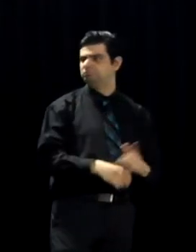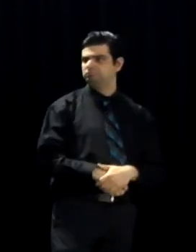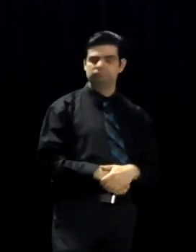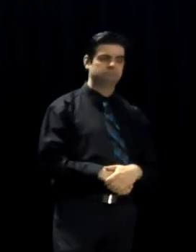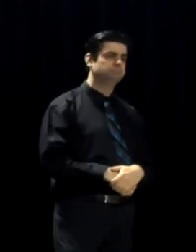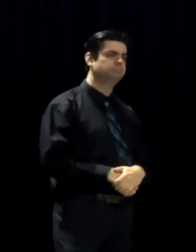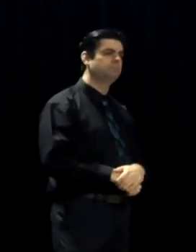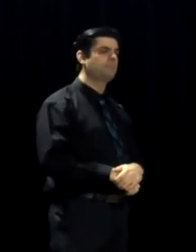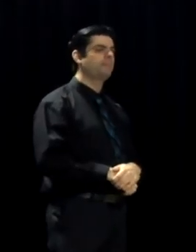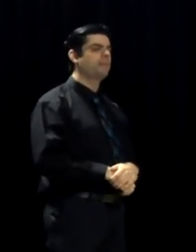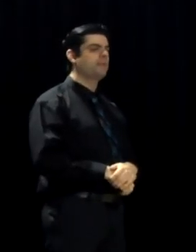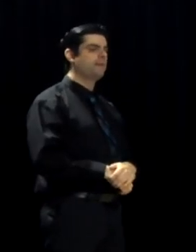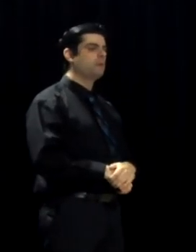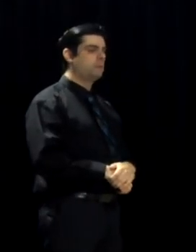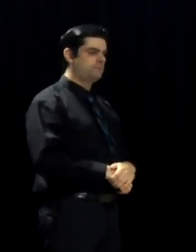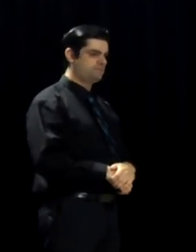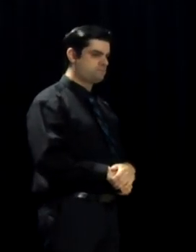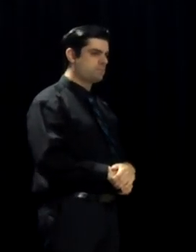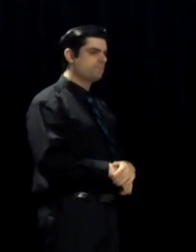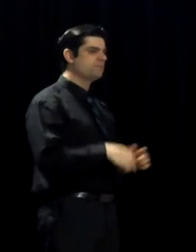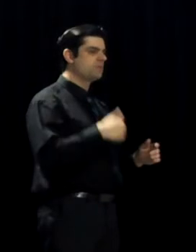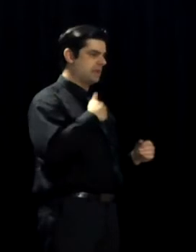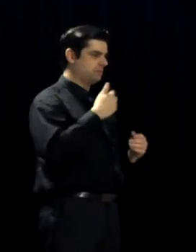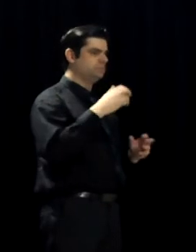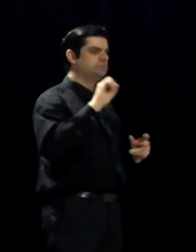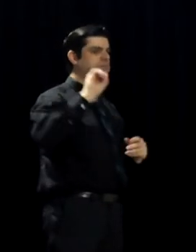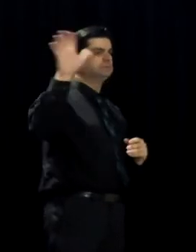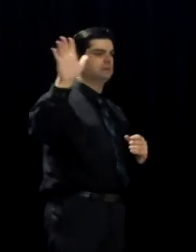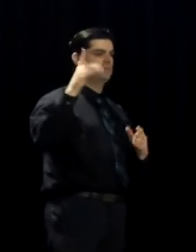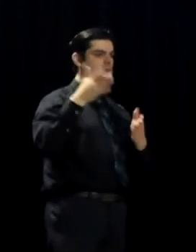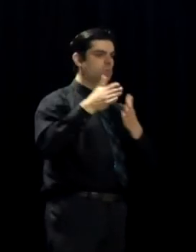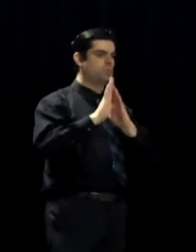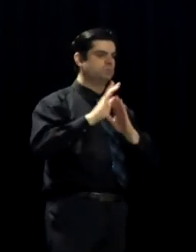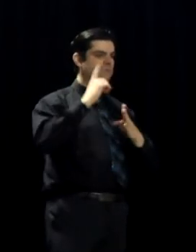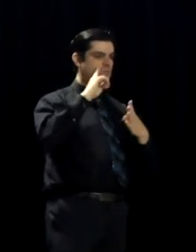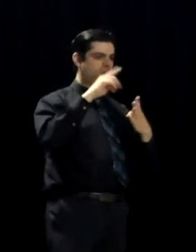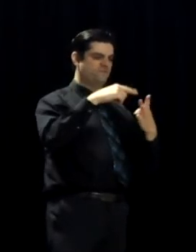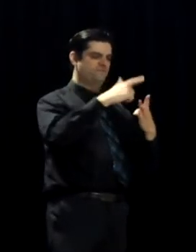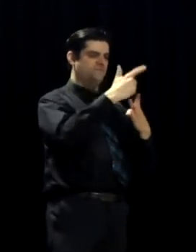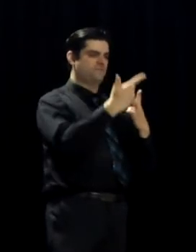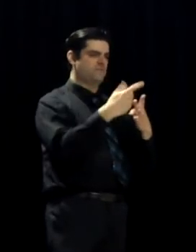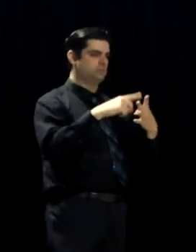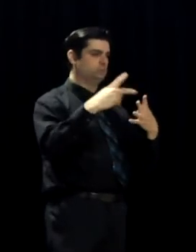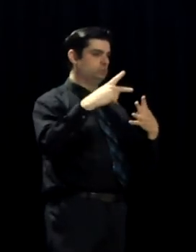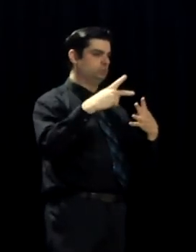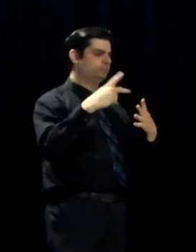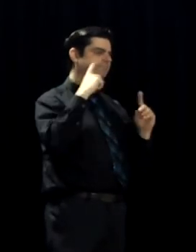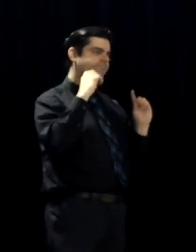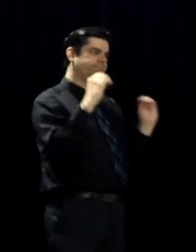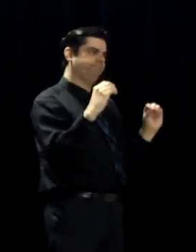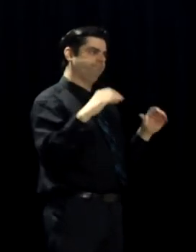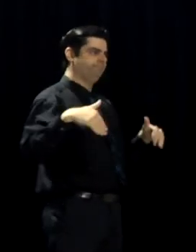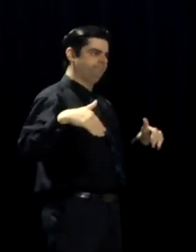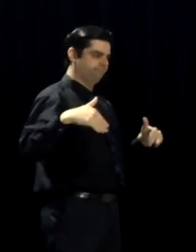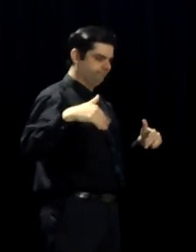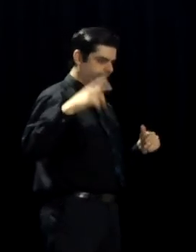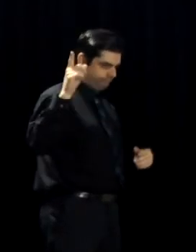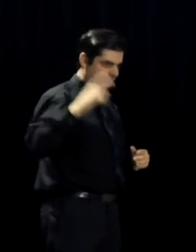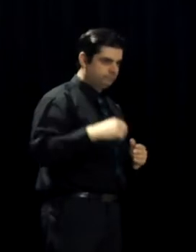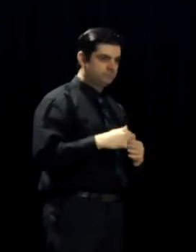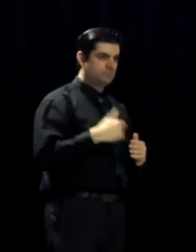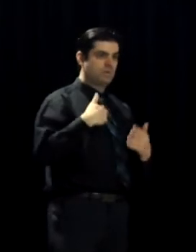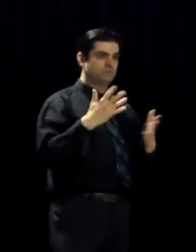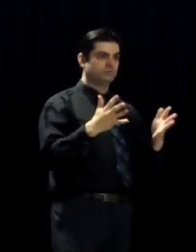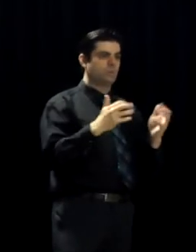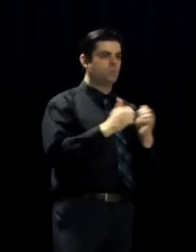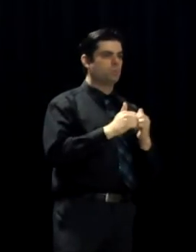consideration for phase 2, and we haven't heard back yet. I know that the governor set up an advisory council. I talked to the bishop.